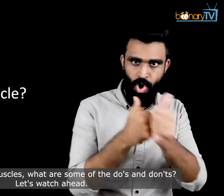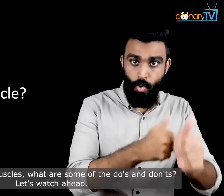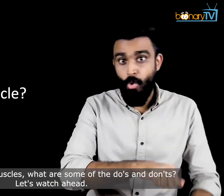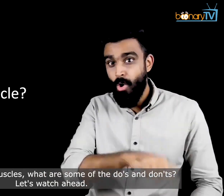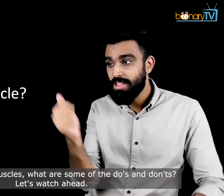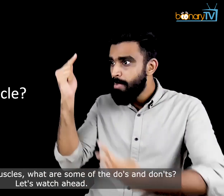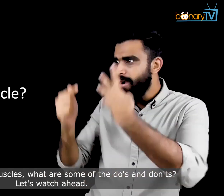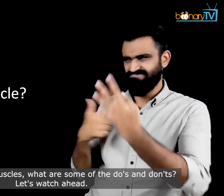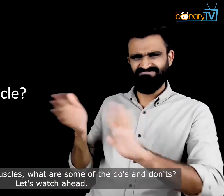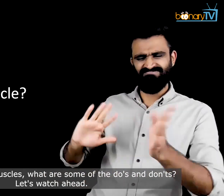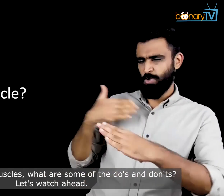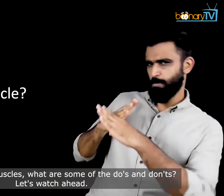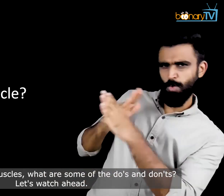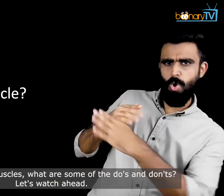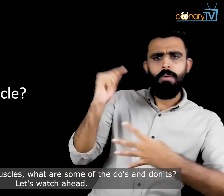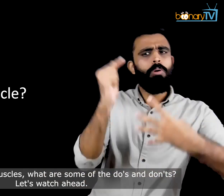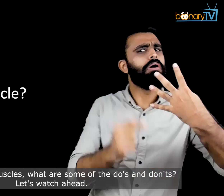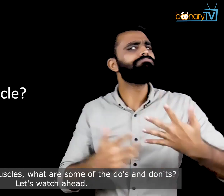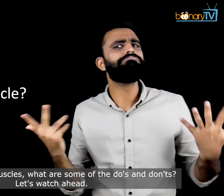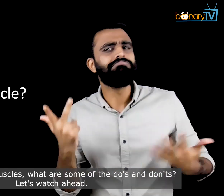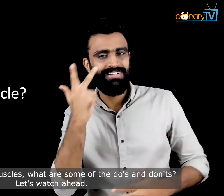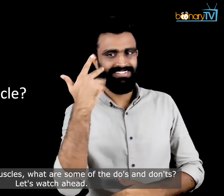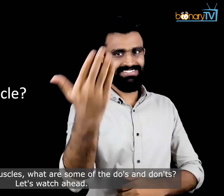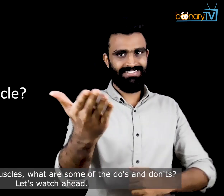and don'ts let's watch ahead